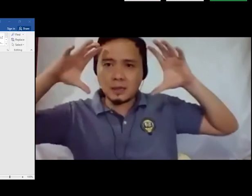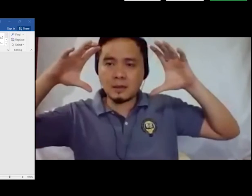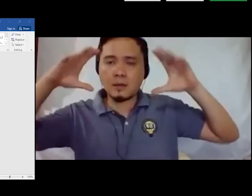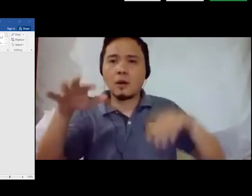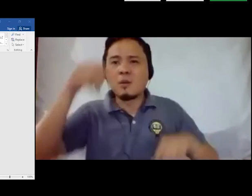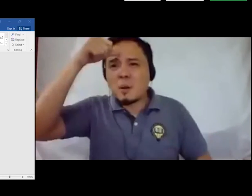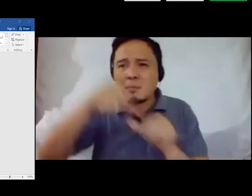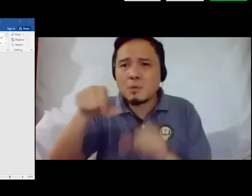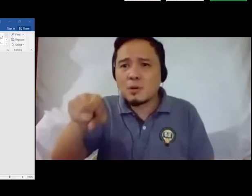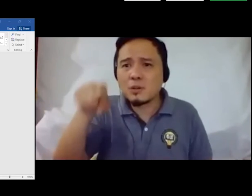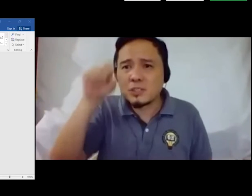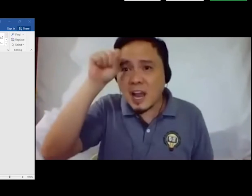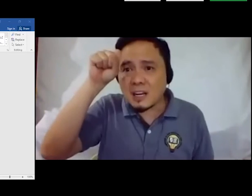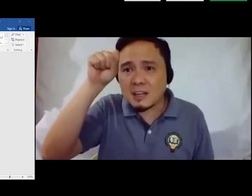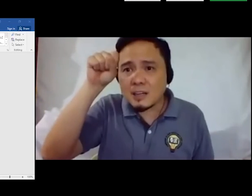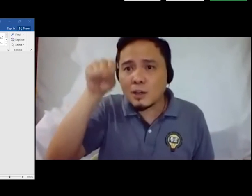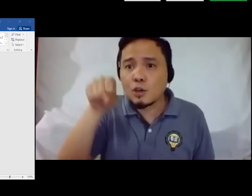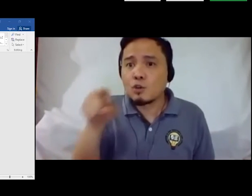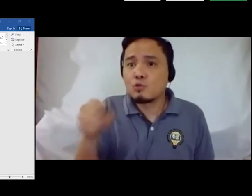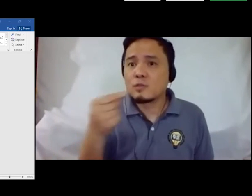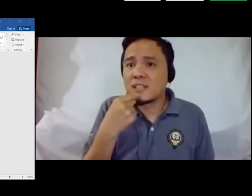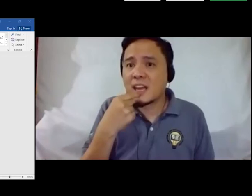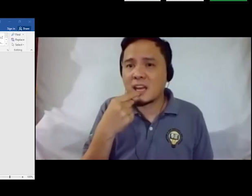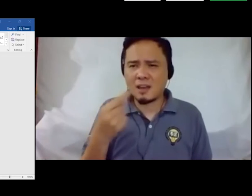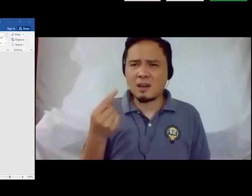sometimes the sentences were analyzed differently.